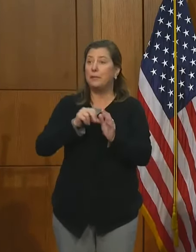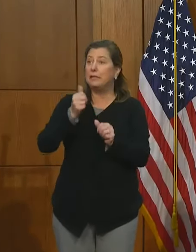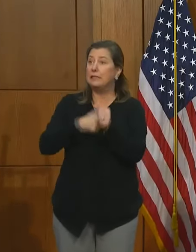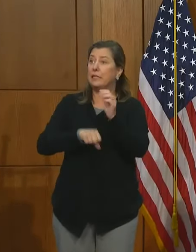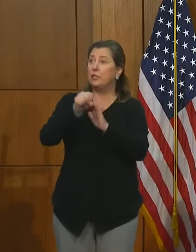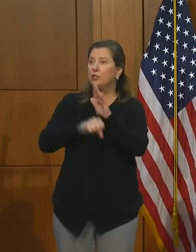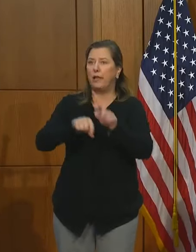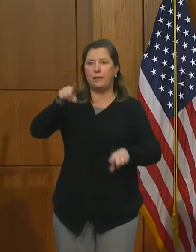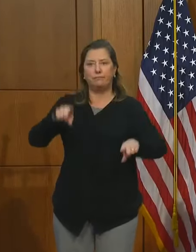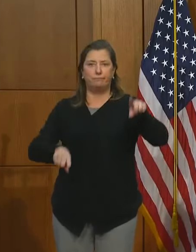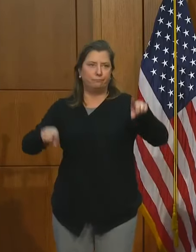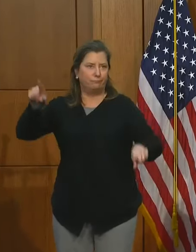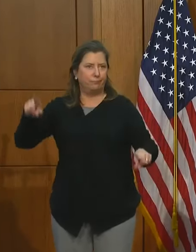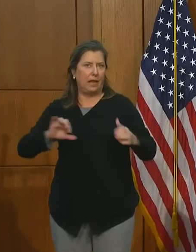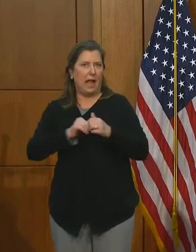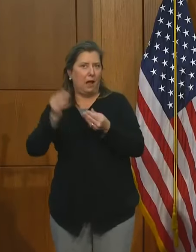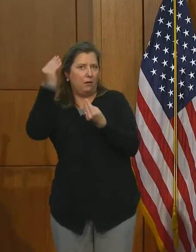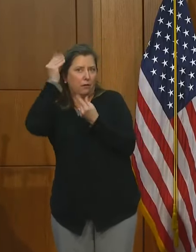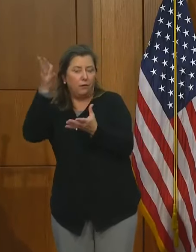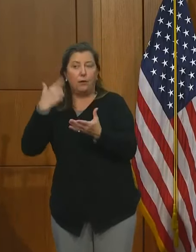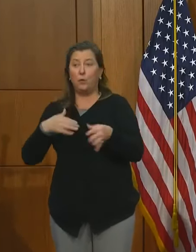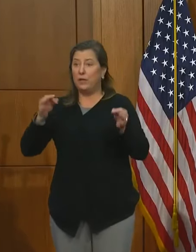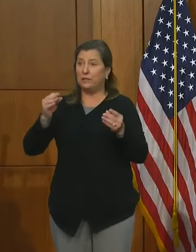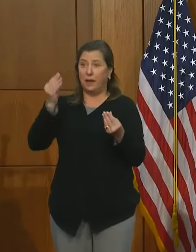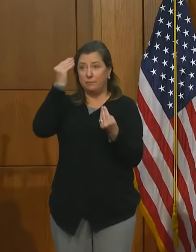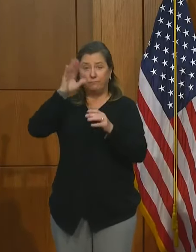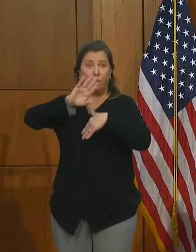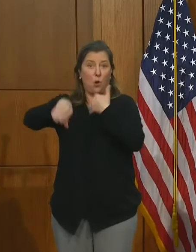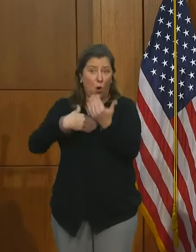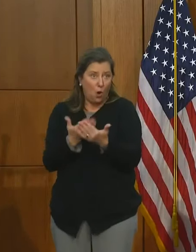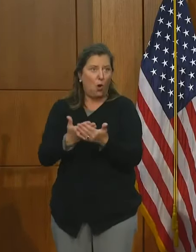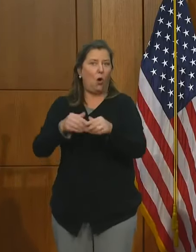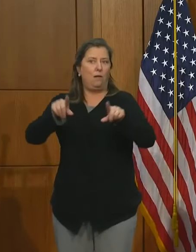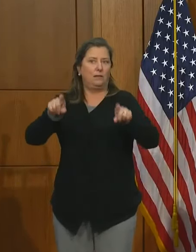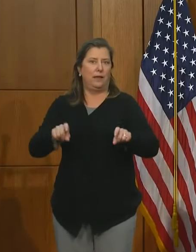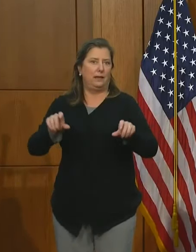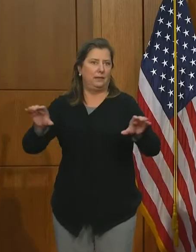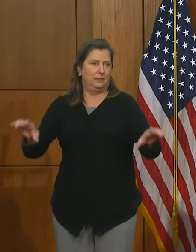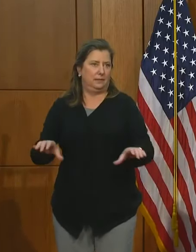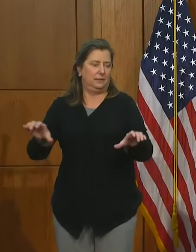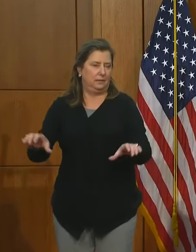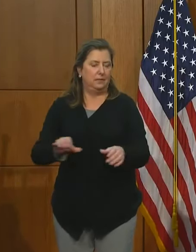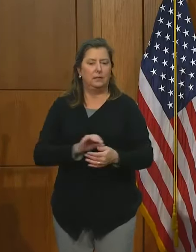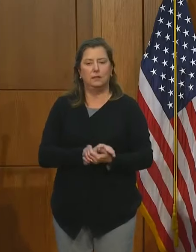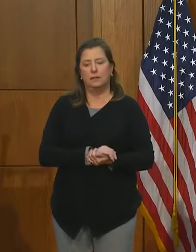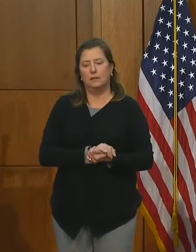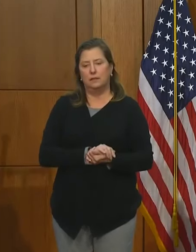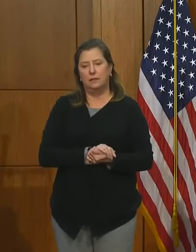gets reported. We chose to report all the tests that were being performed.